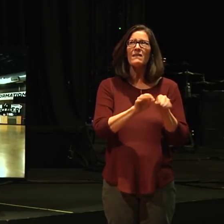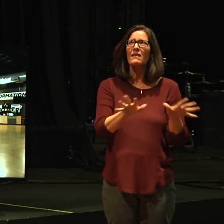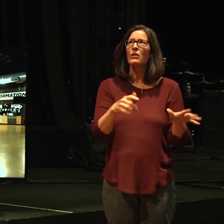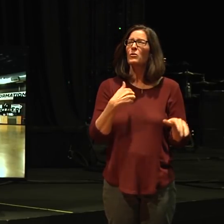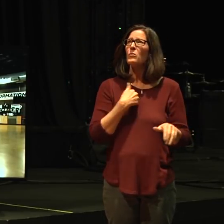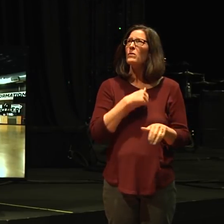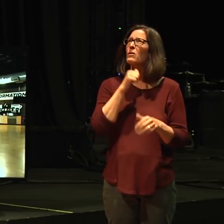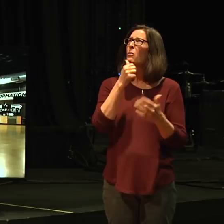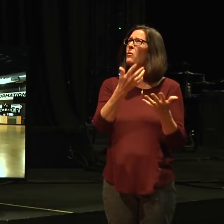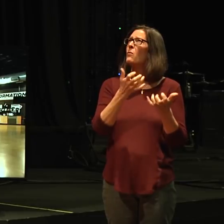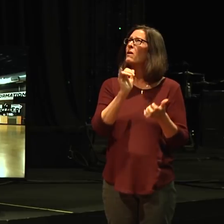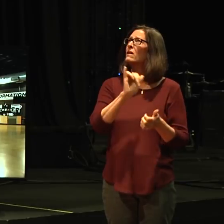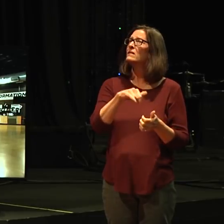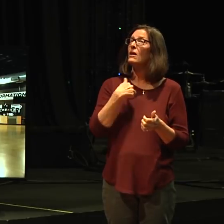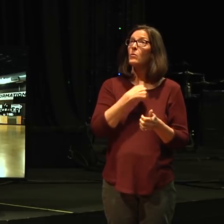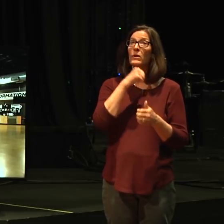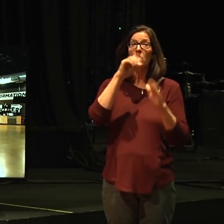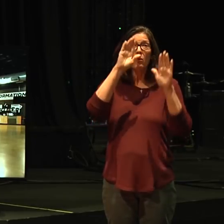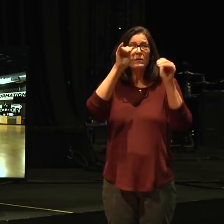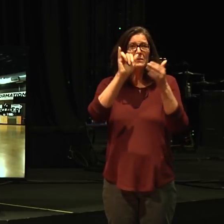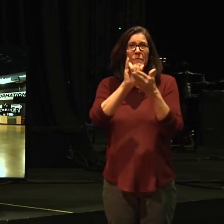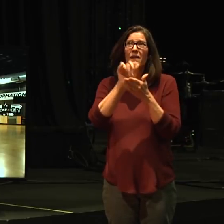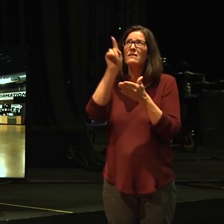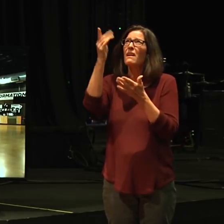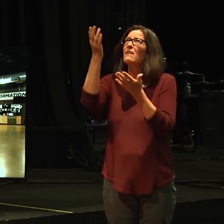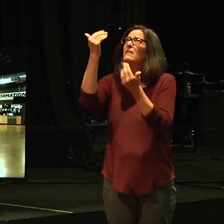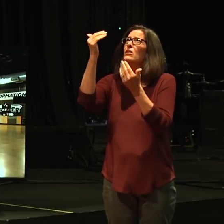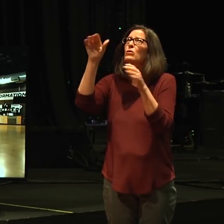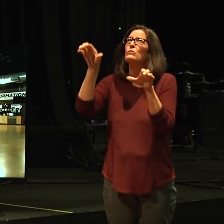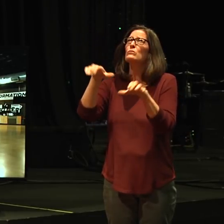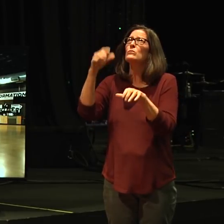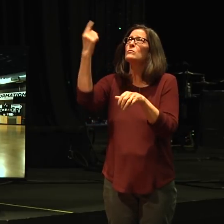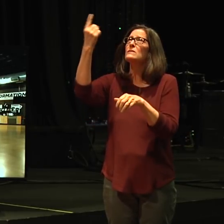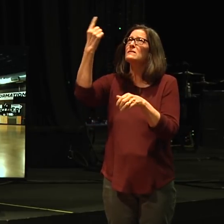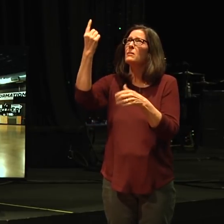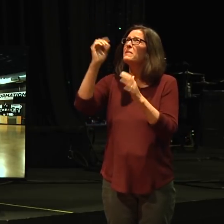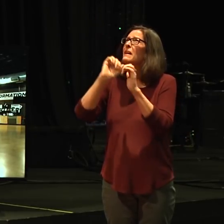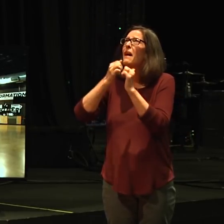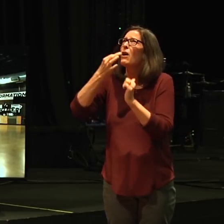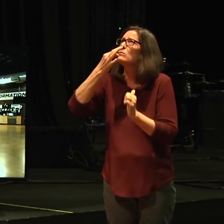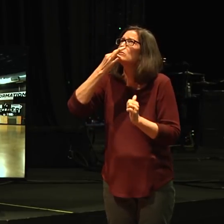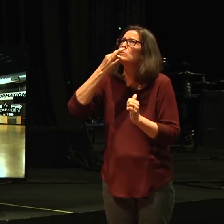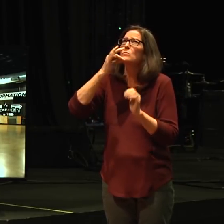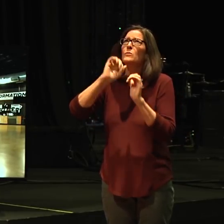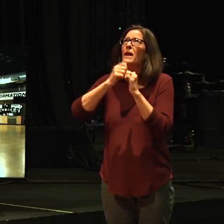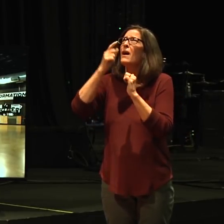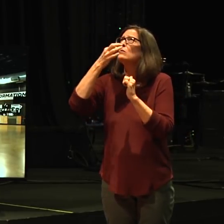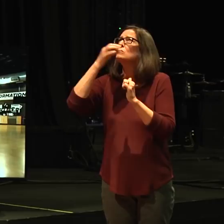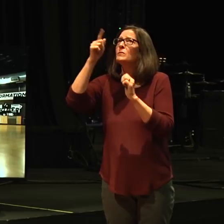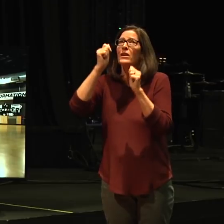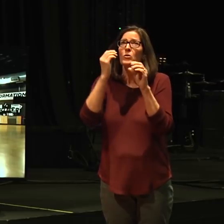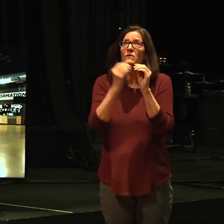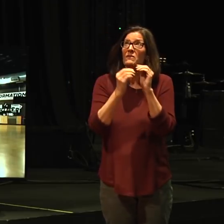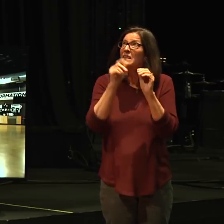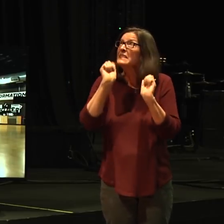expected. Are you going to do something? And how soon are you going to do it? How soon are you going to fix this? Is it even fixable?